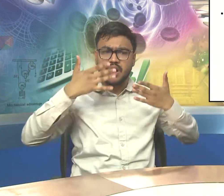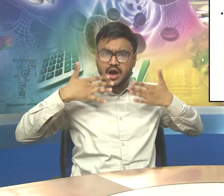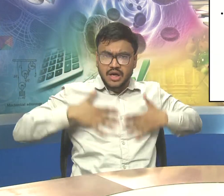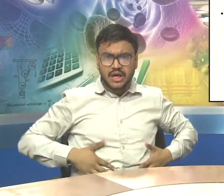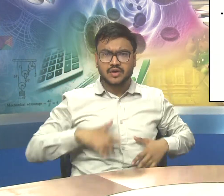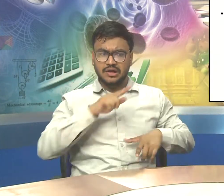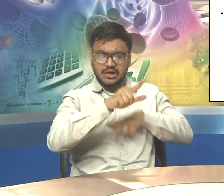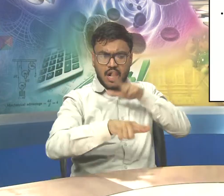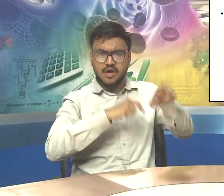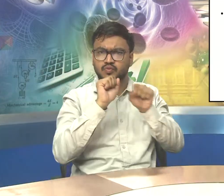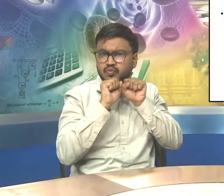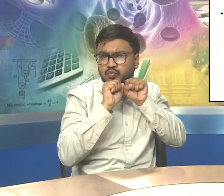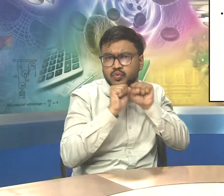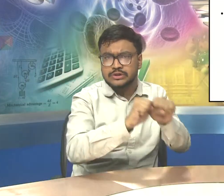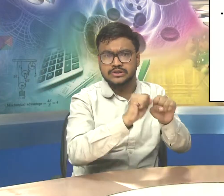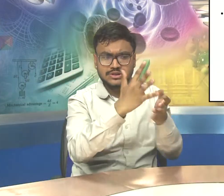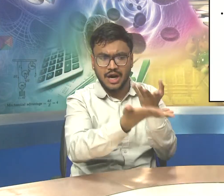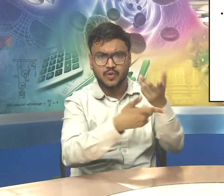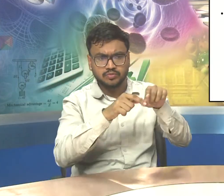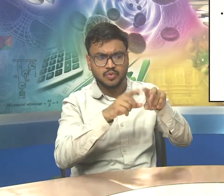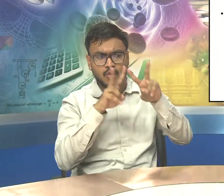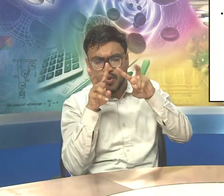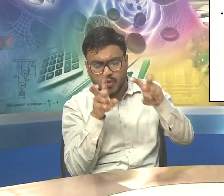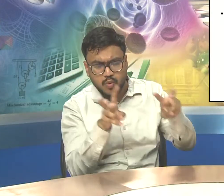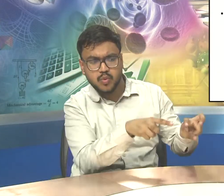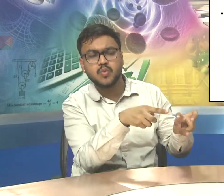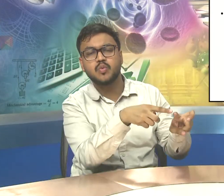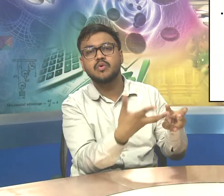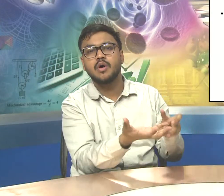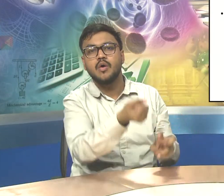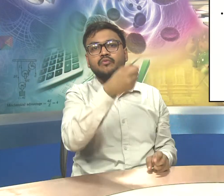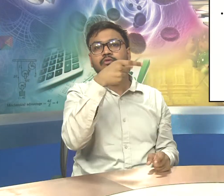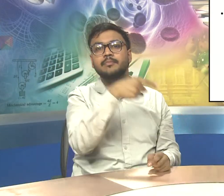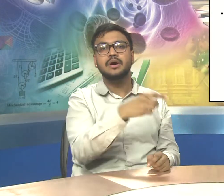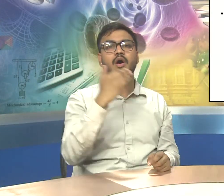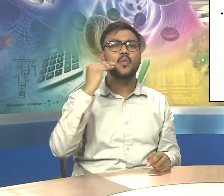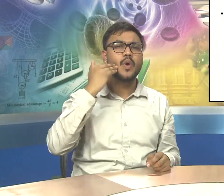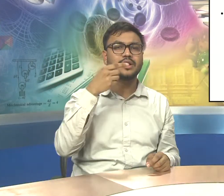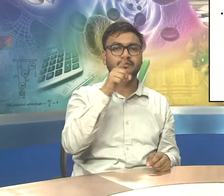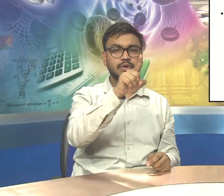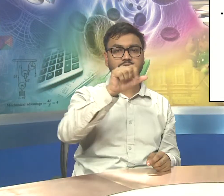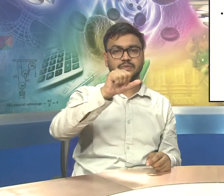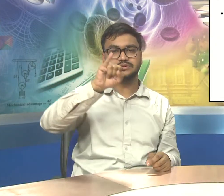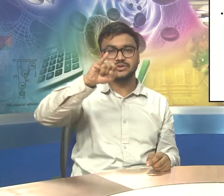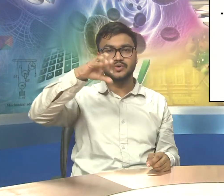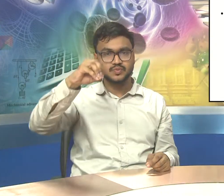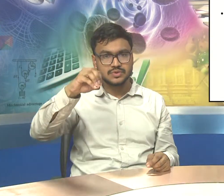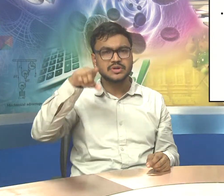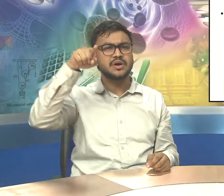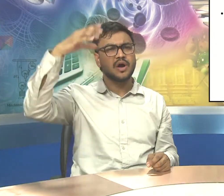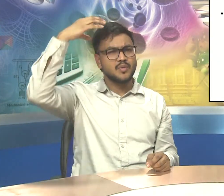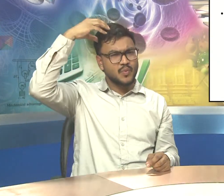Sign language were first recognized as real and complete human language in